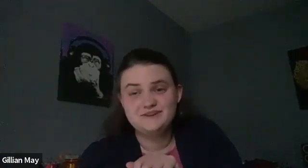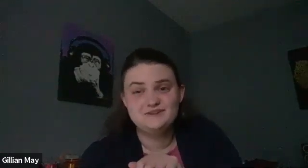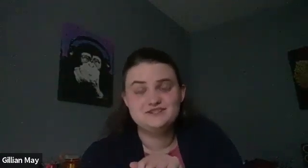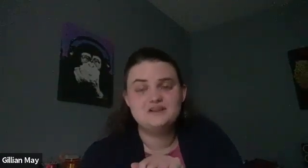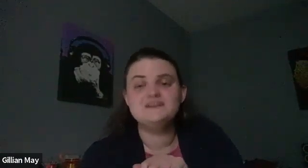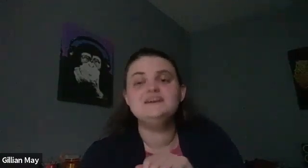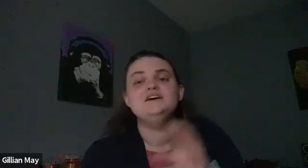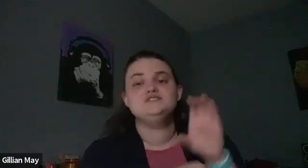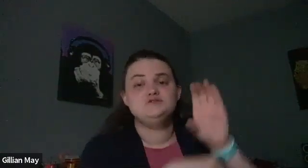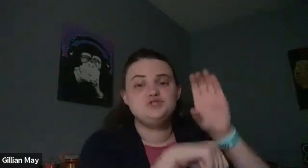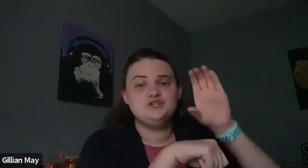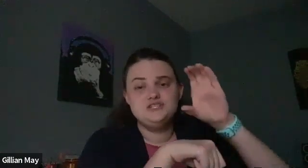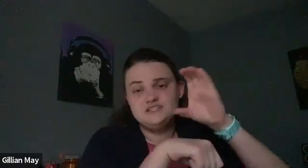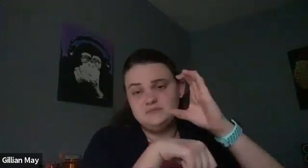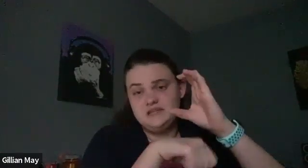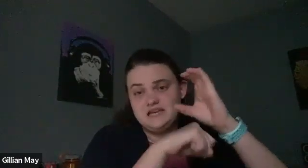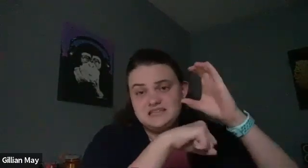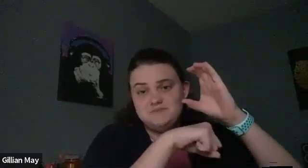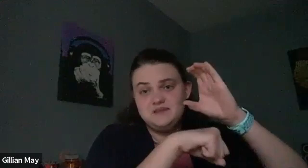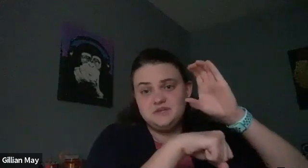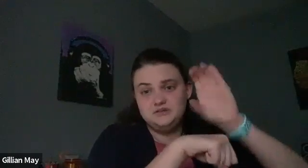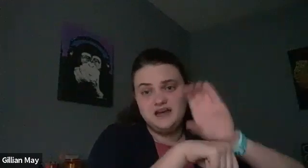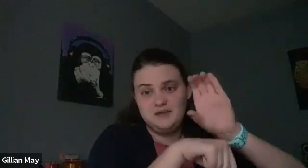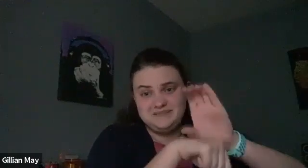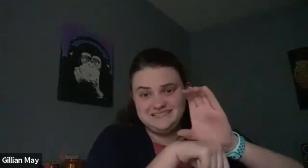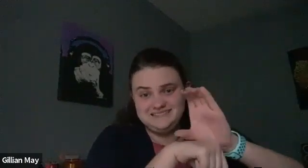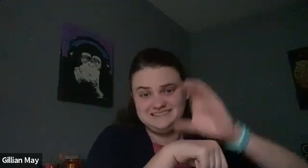close to chocolate. So church is going to be that same thing, but you tap it.